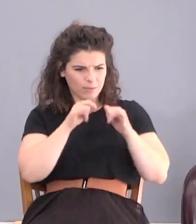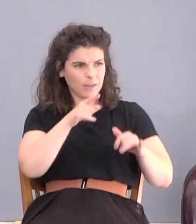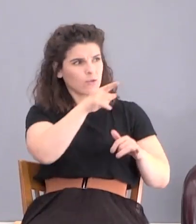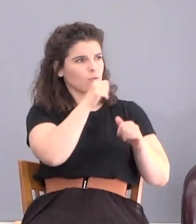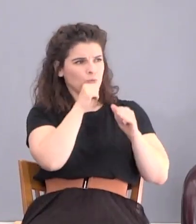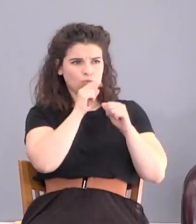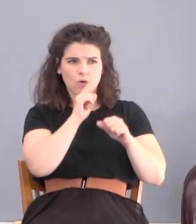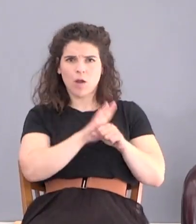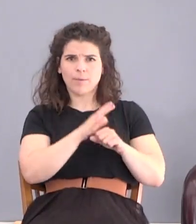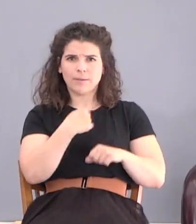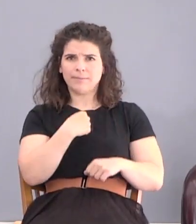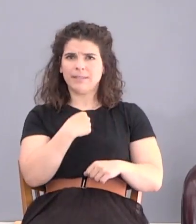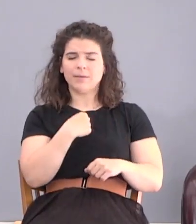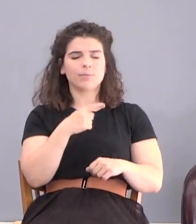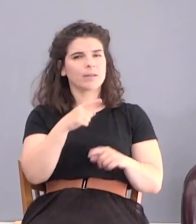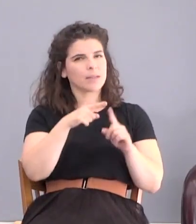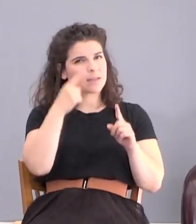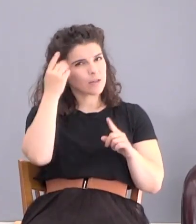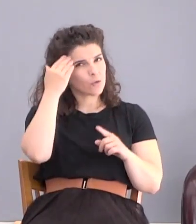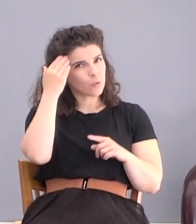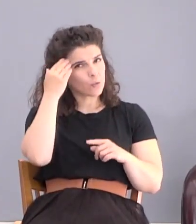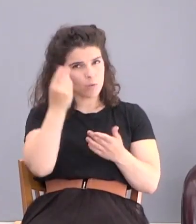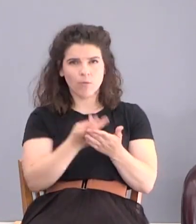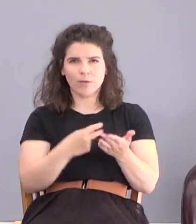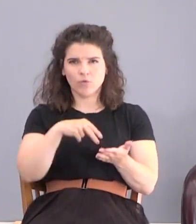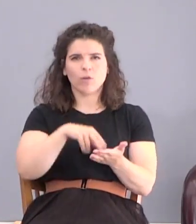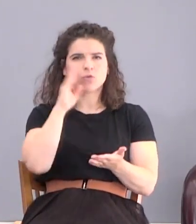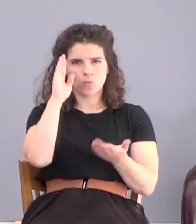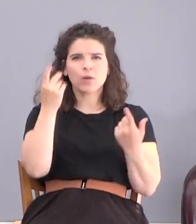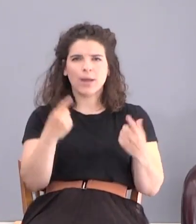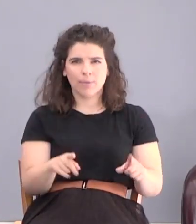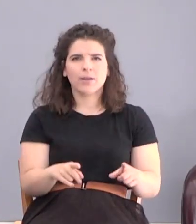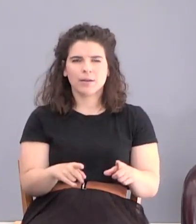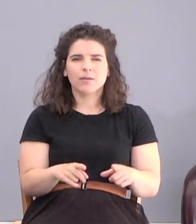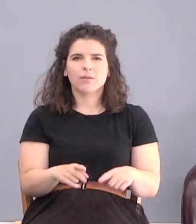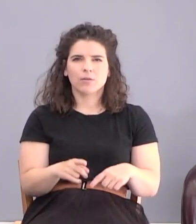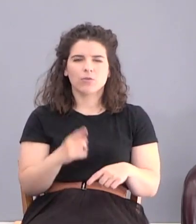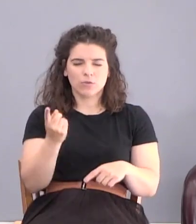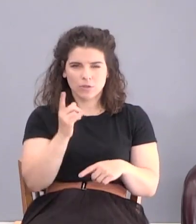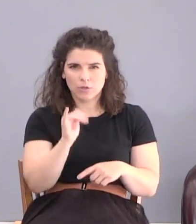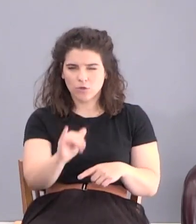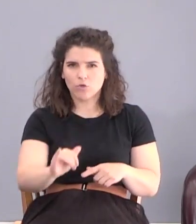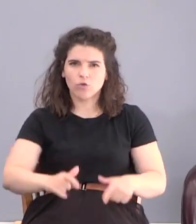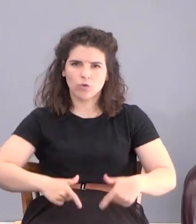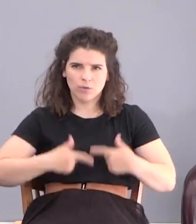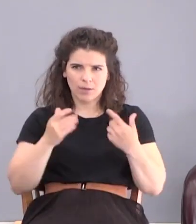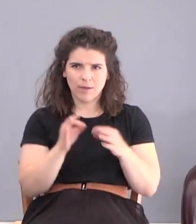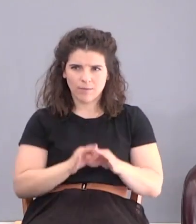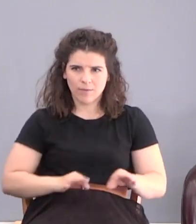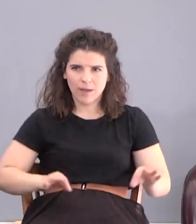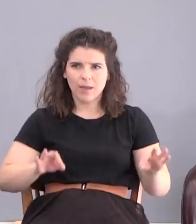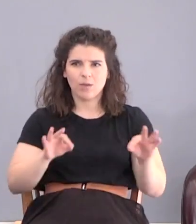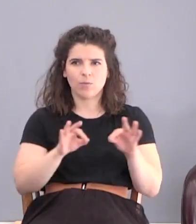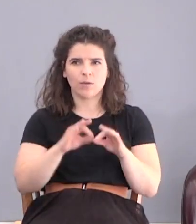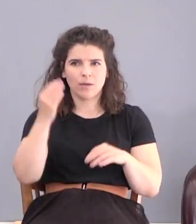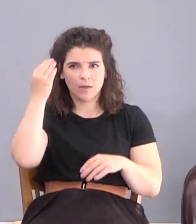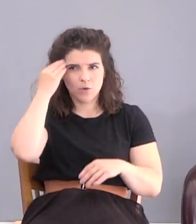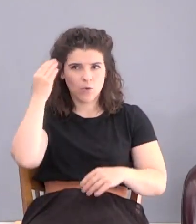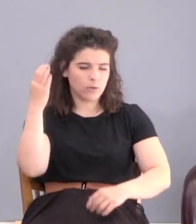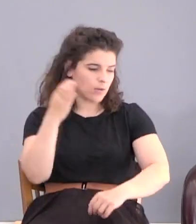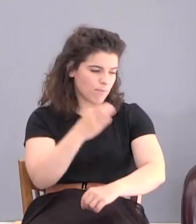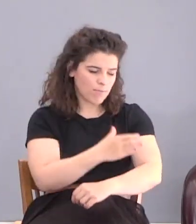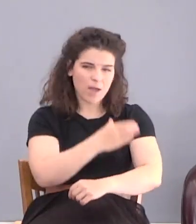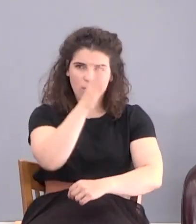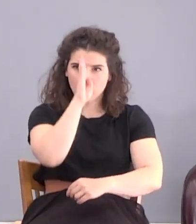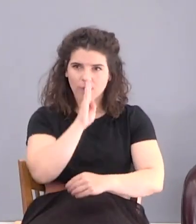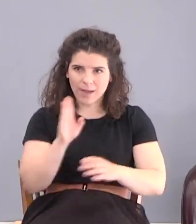me. But see, he knew there's a resurrection. He knew that there's that eternal life value. And he knows that the power of what